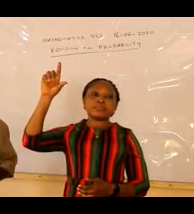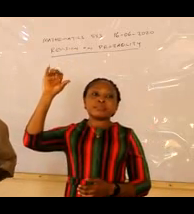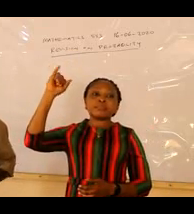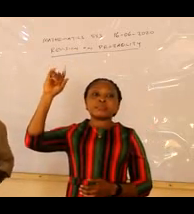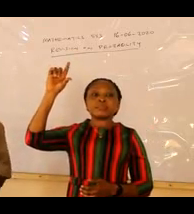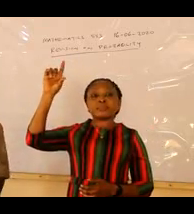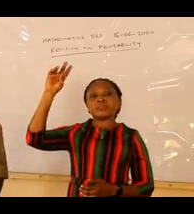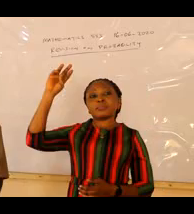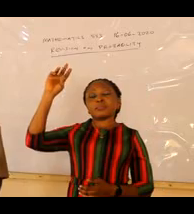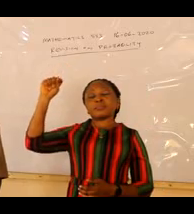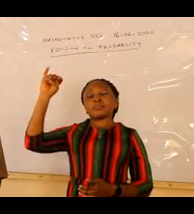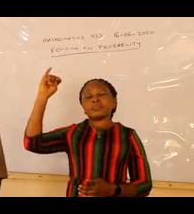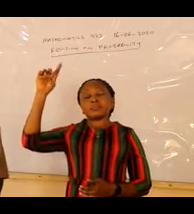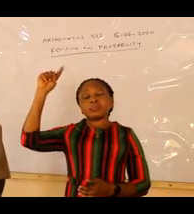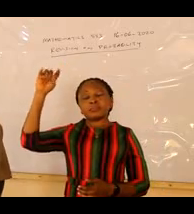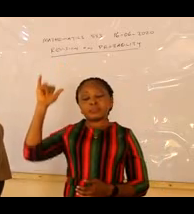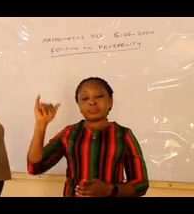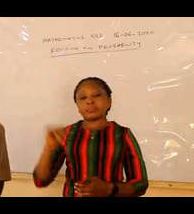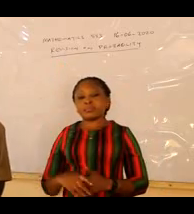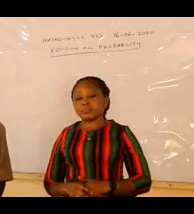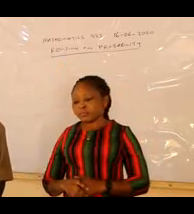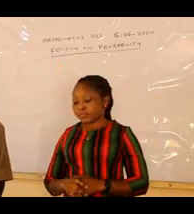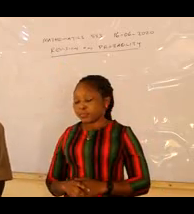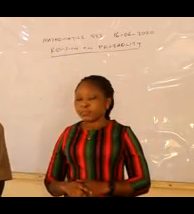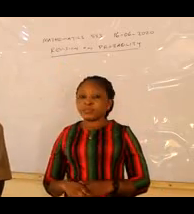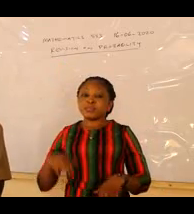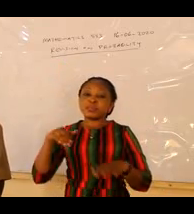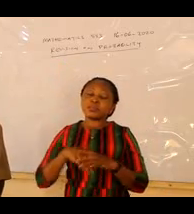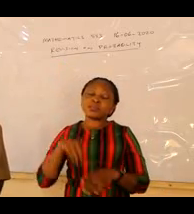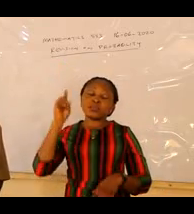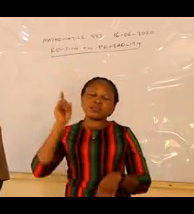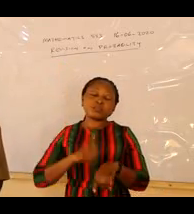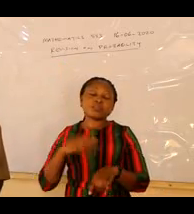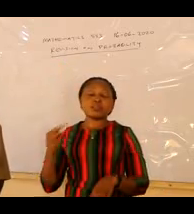in one stage of your life, you must have